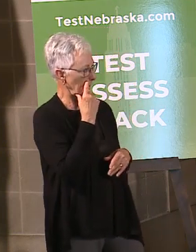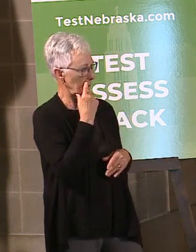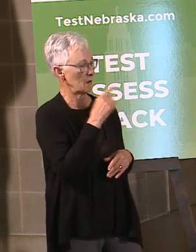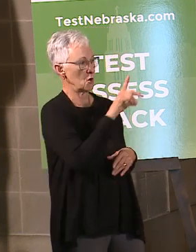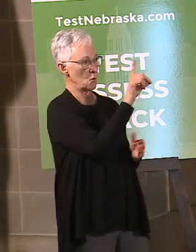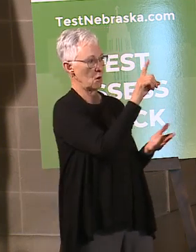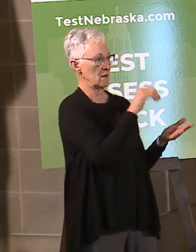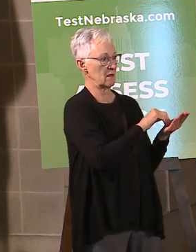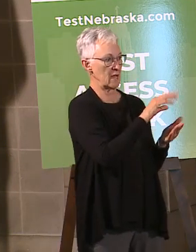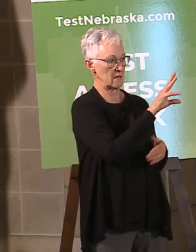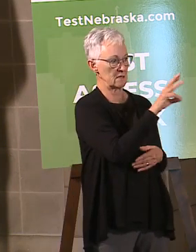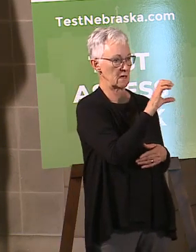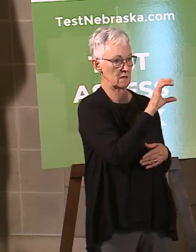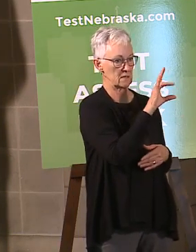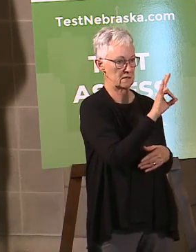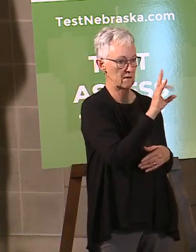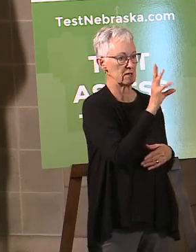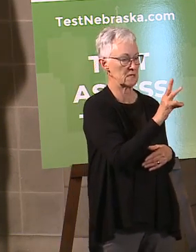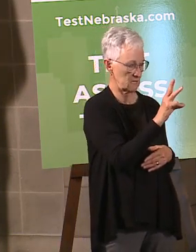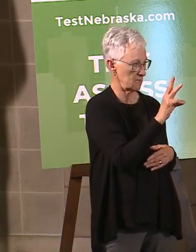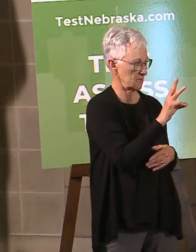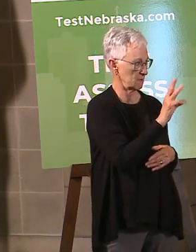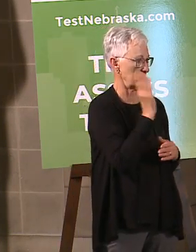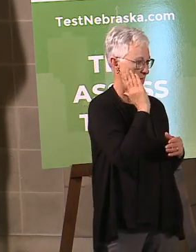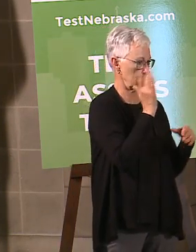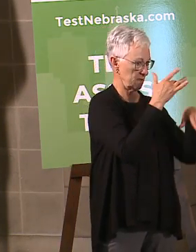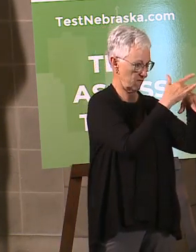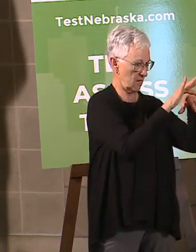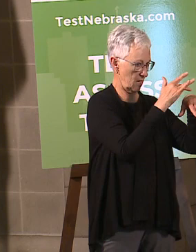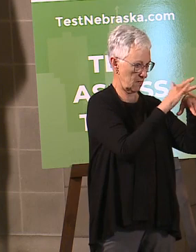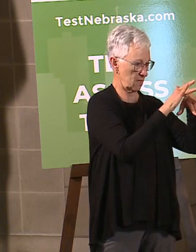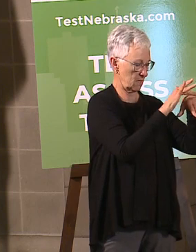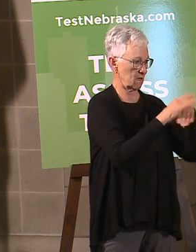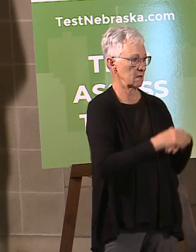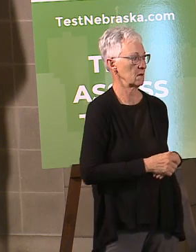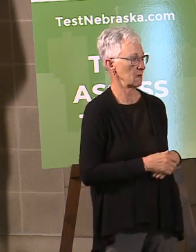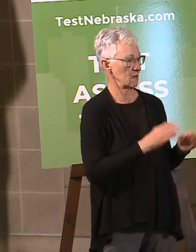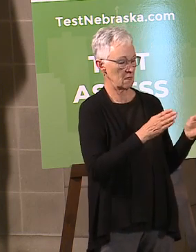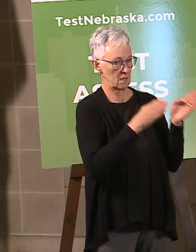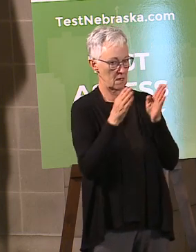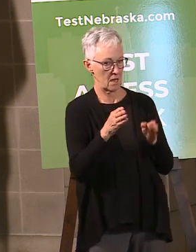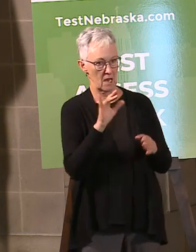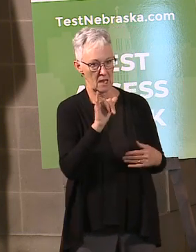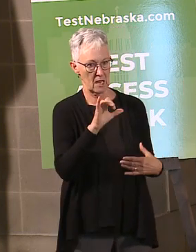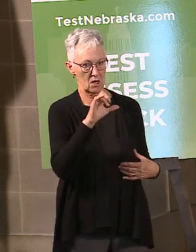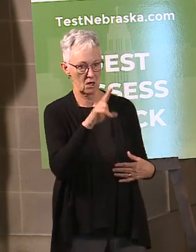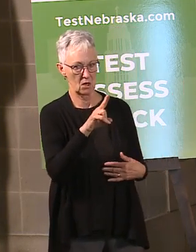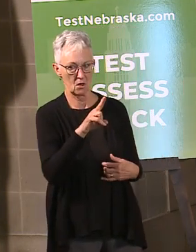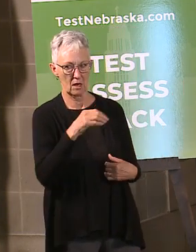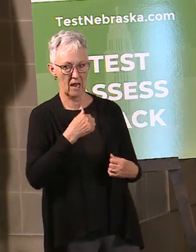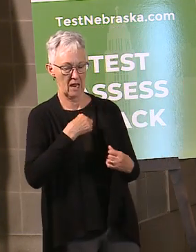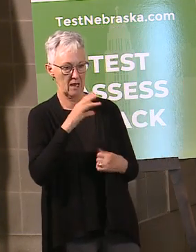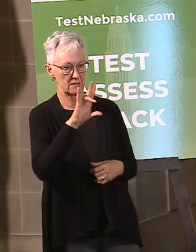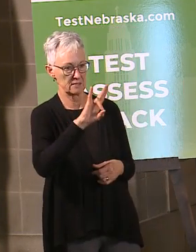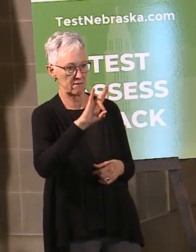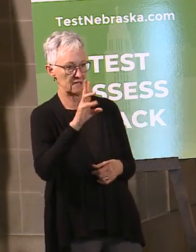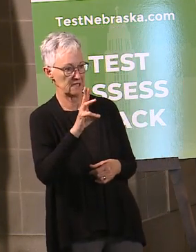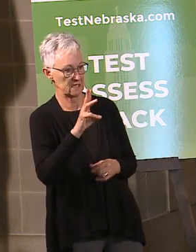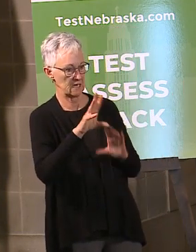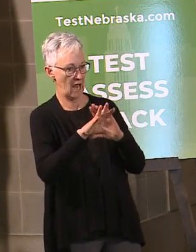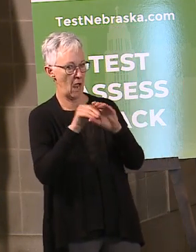of 1,676 total beds available. And in ICU, there's 76 out of a total